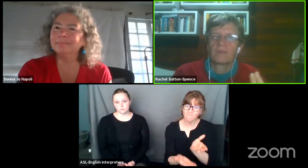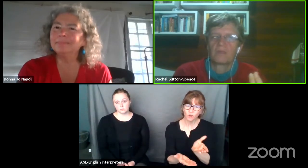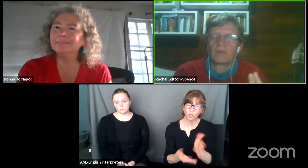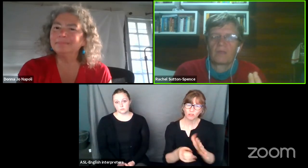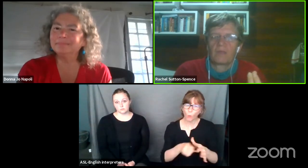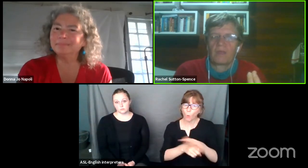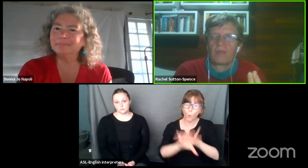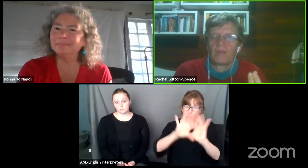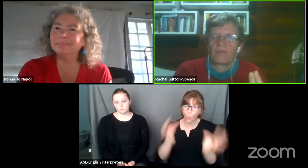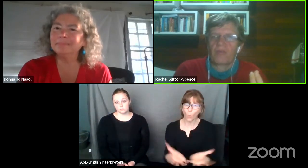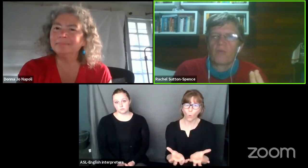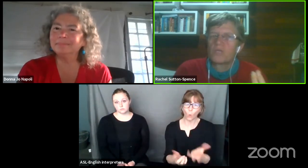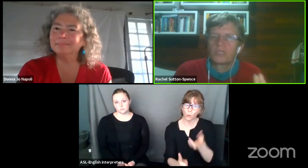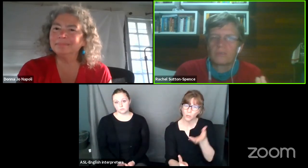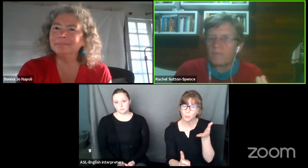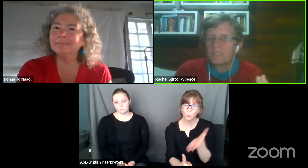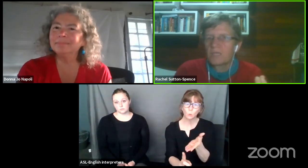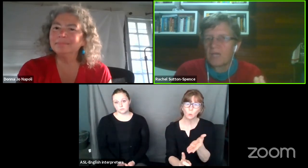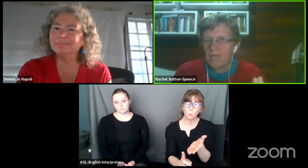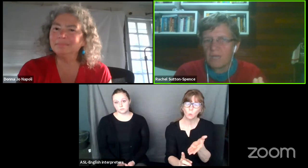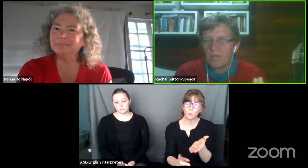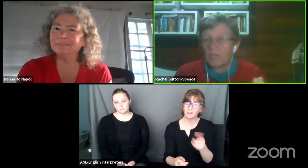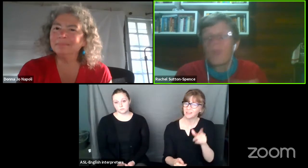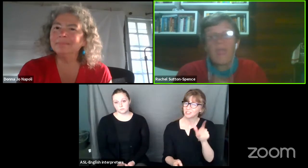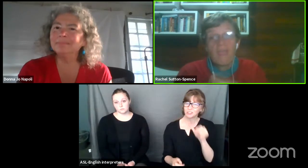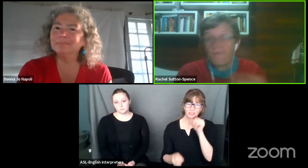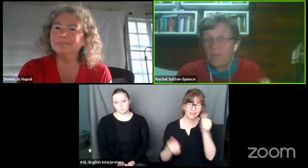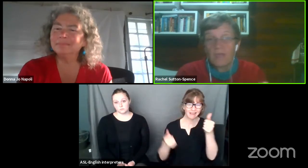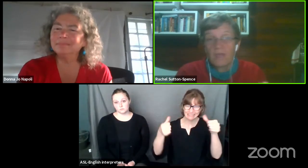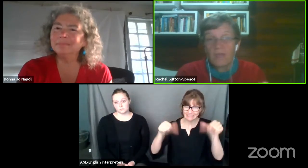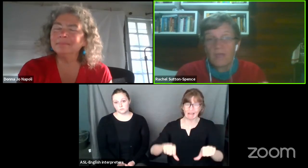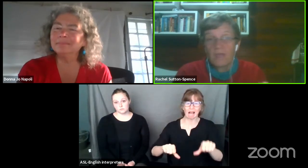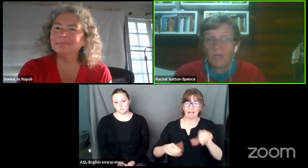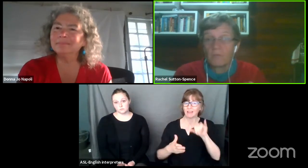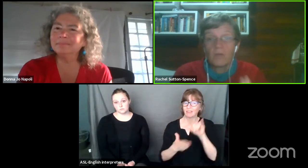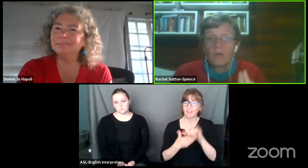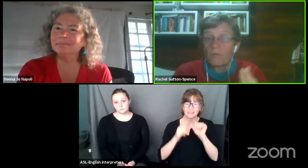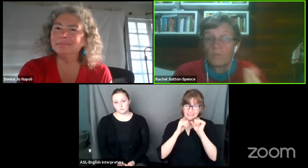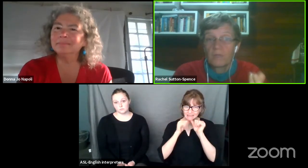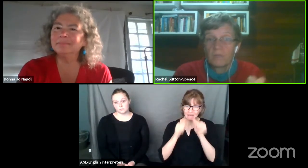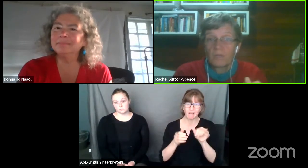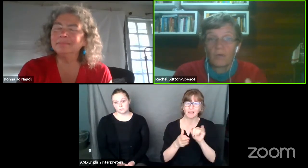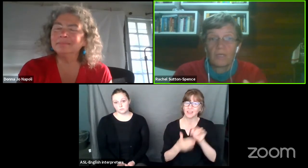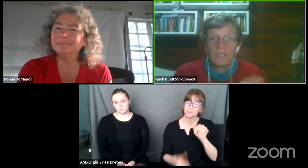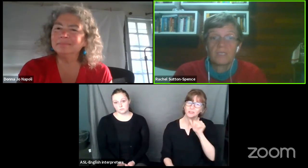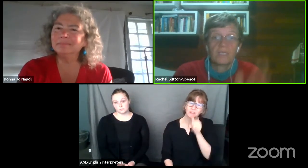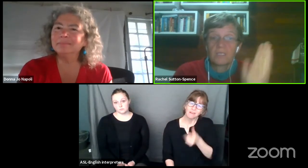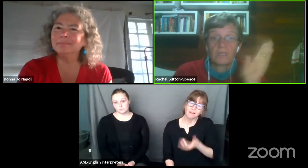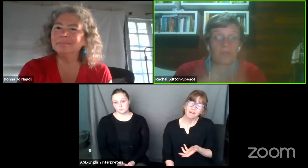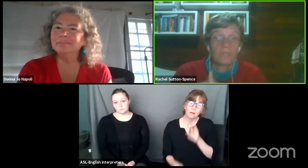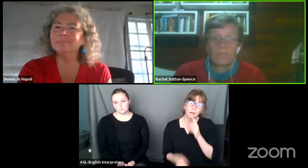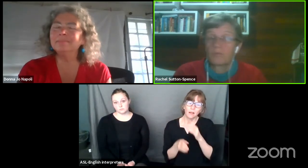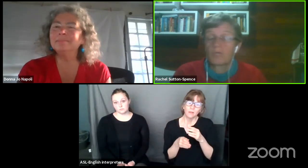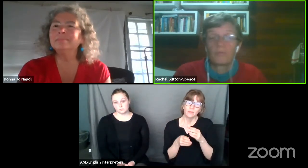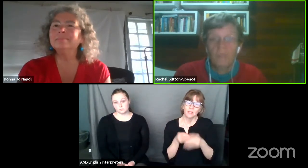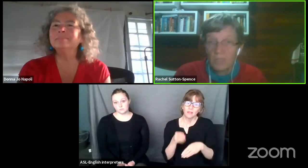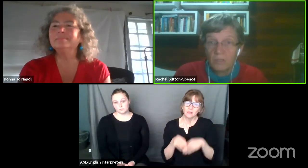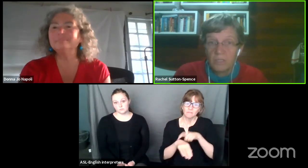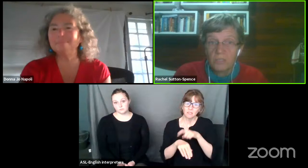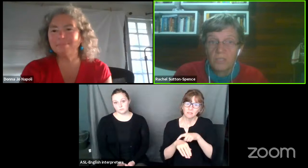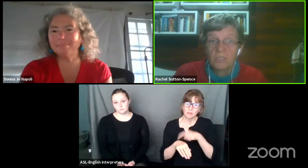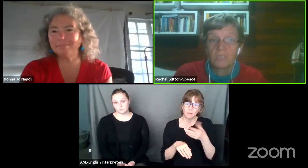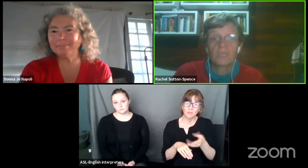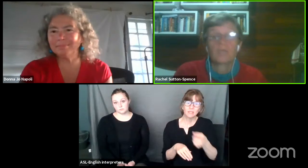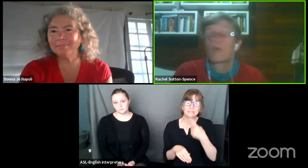something that we shouldn't be denying anybody. If at the end of his time with Ecology, he said, yes, I know sign language, I'm really